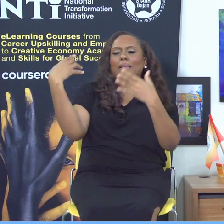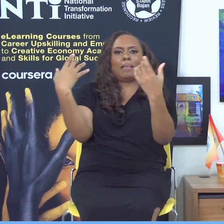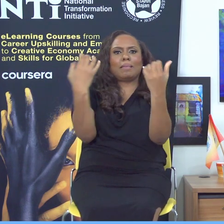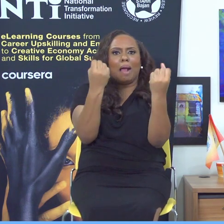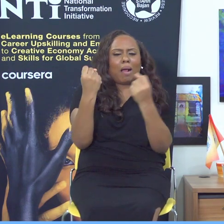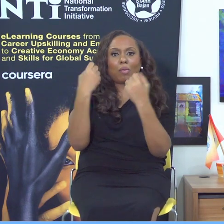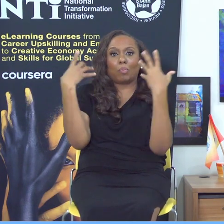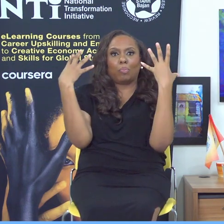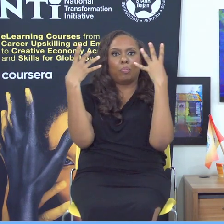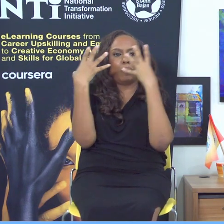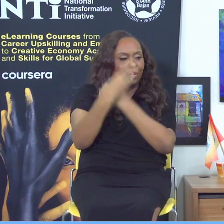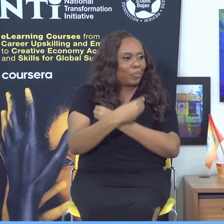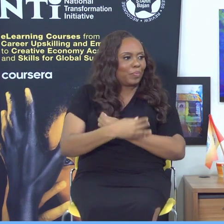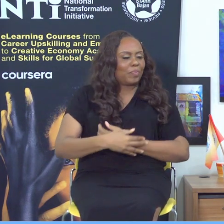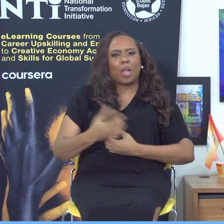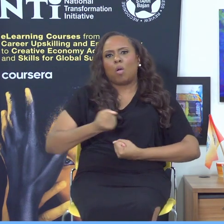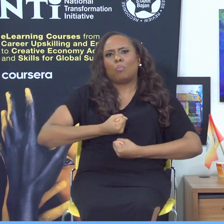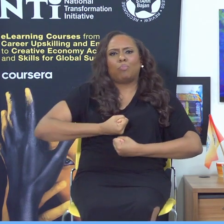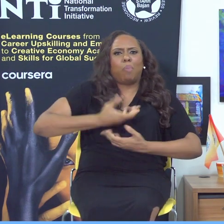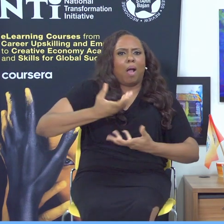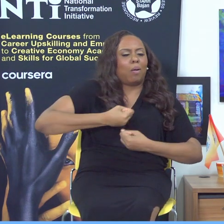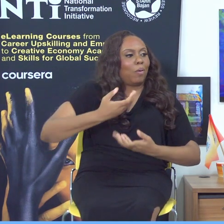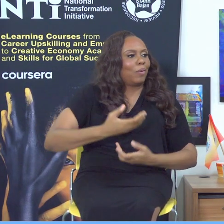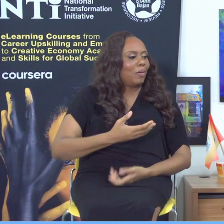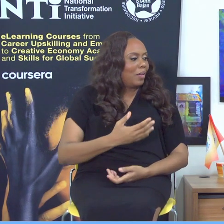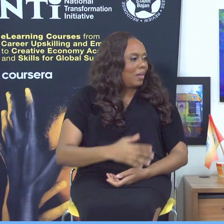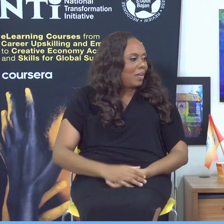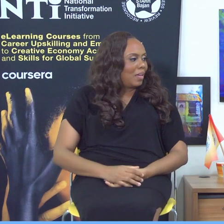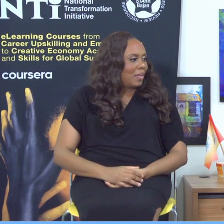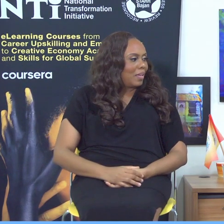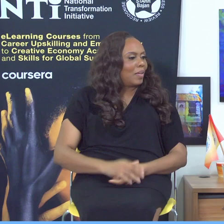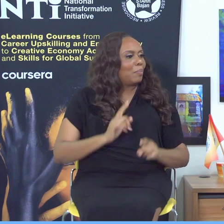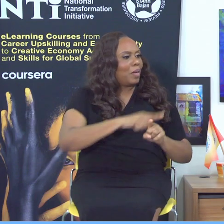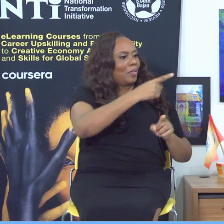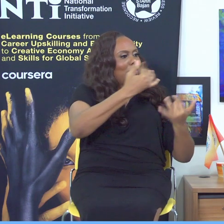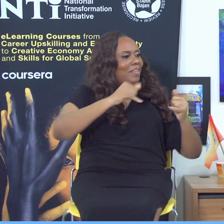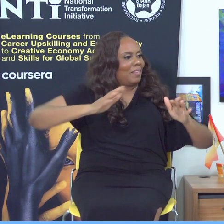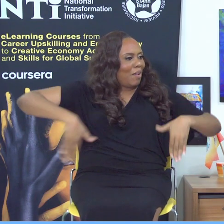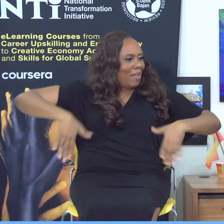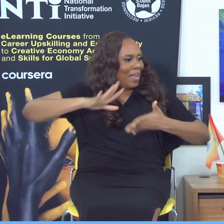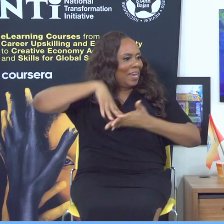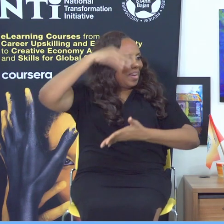find it looks beautiful. The expert. Why have you not learned it yet?